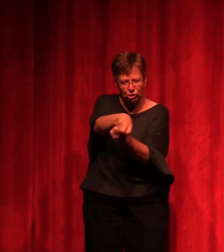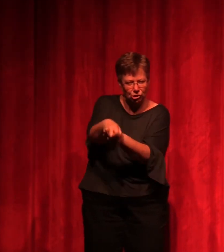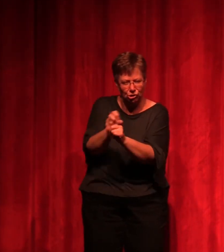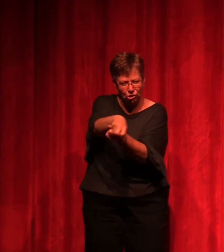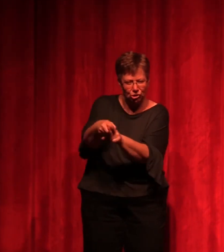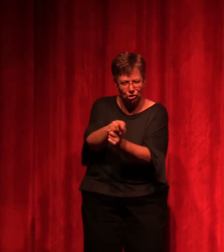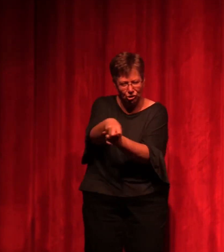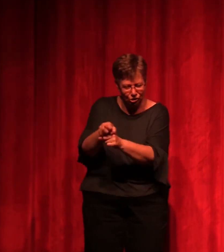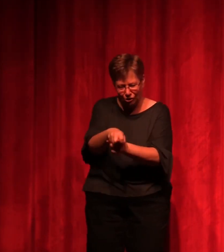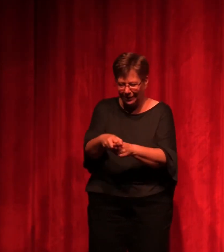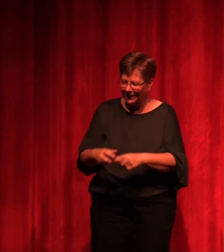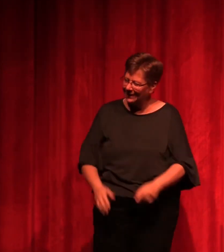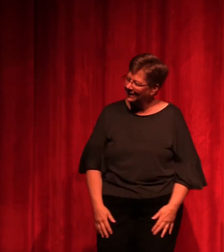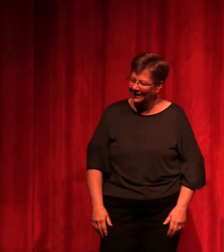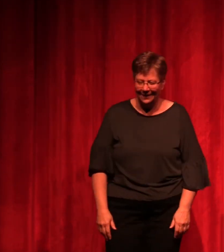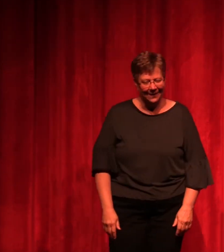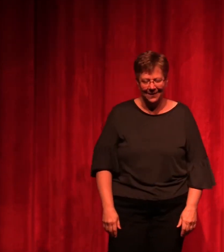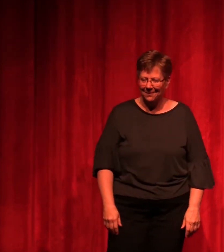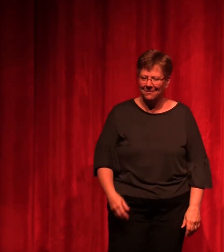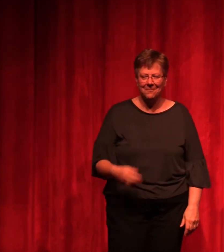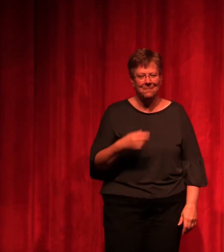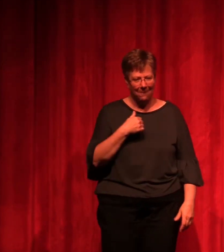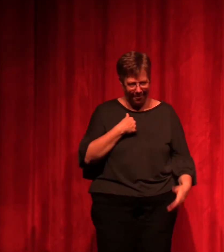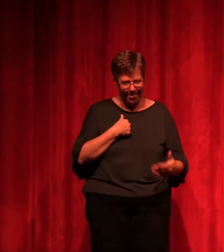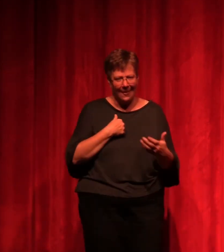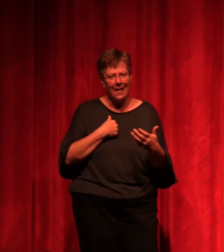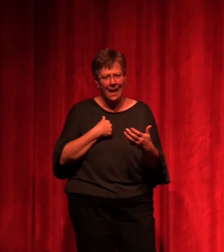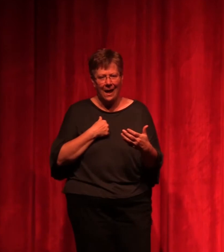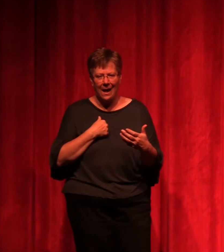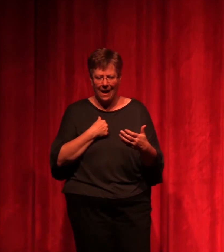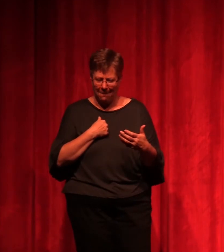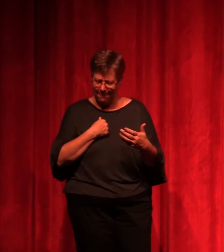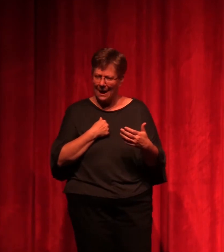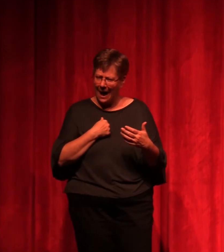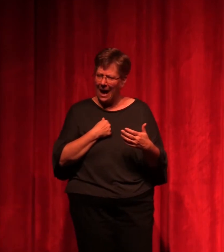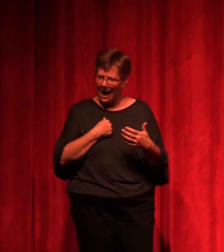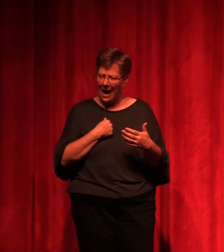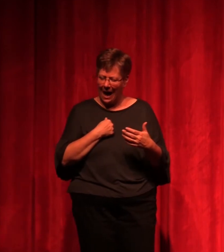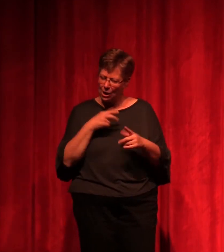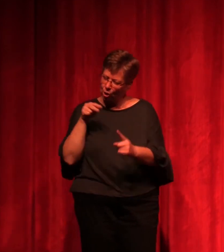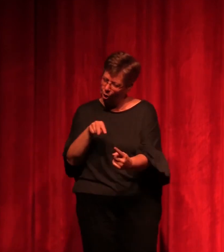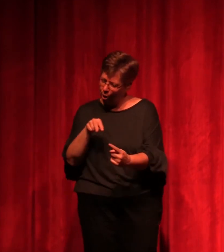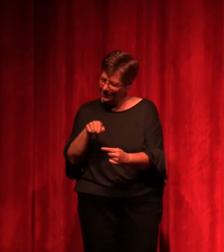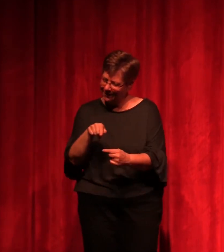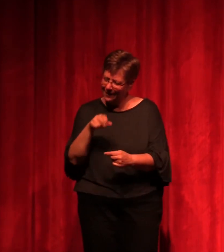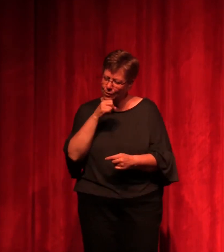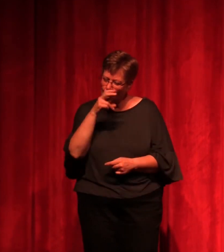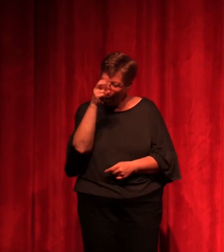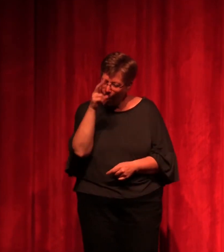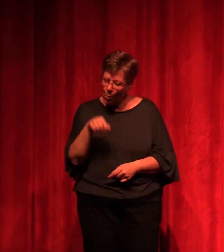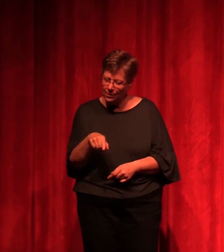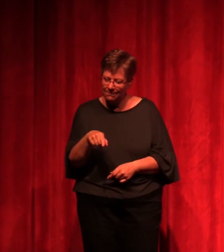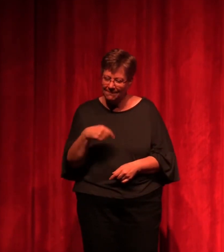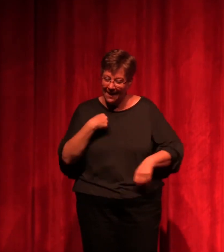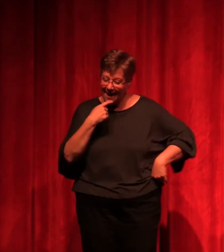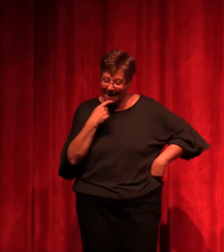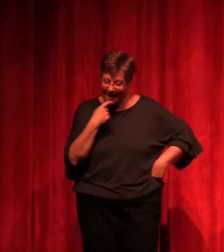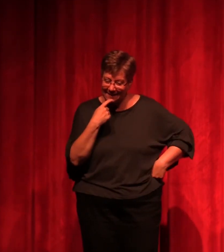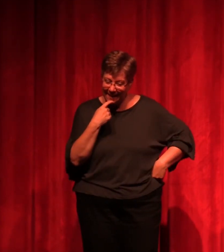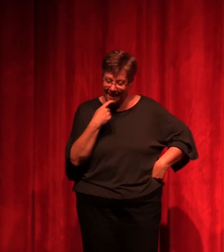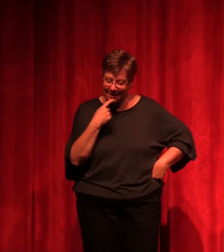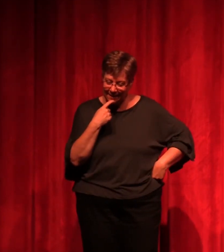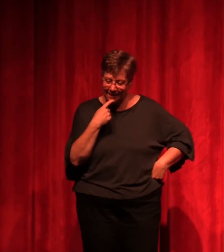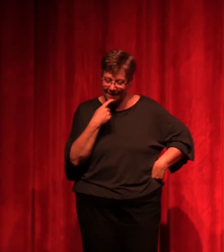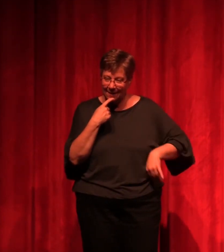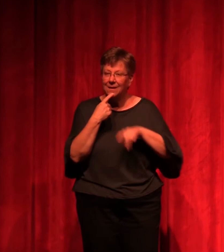but I knew, I had been to school, and I was a professional, and I knew what to do, and I look at this woman, and I said, "You need to come here and